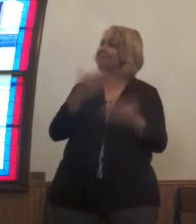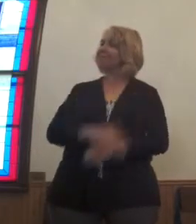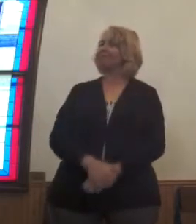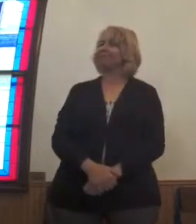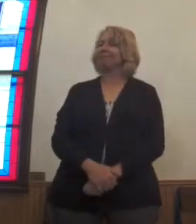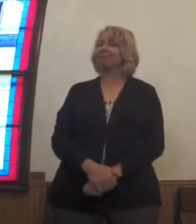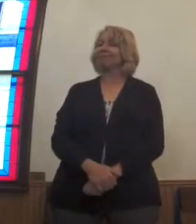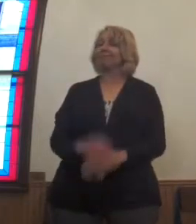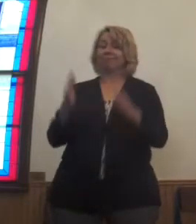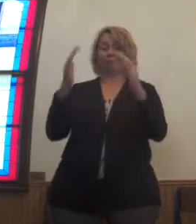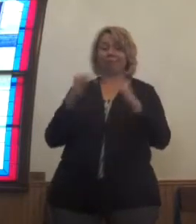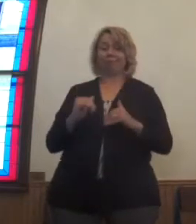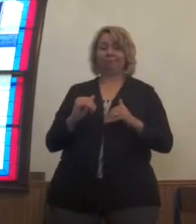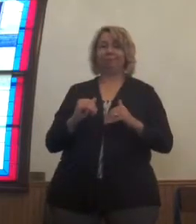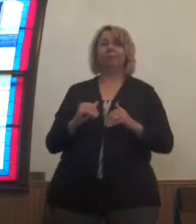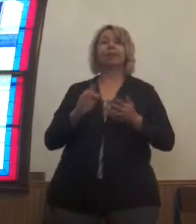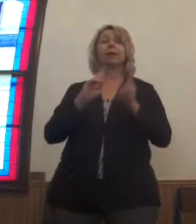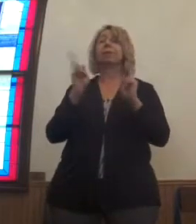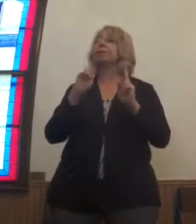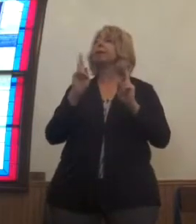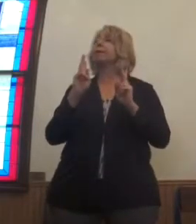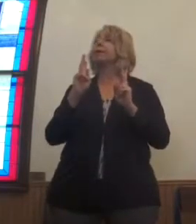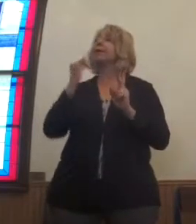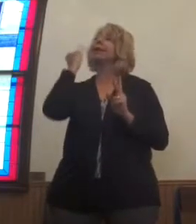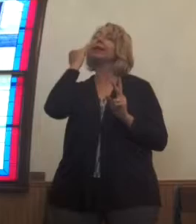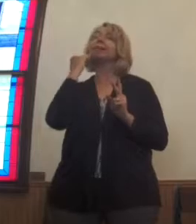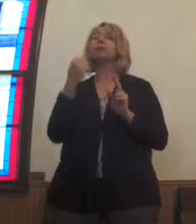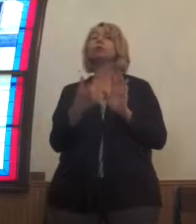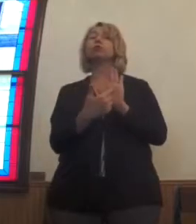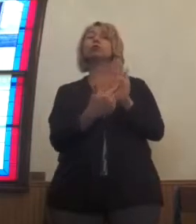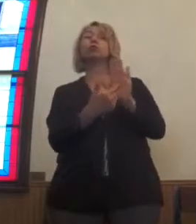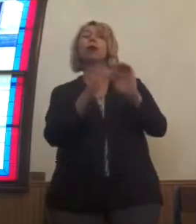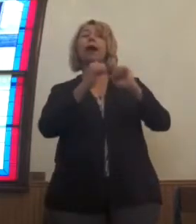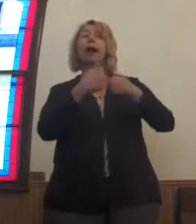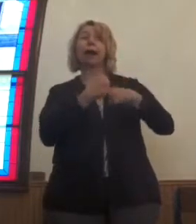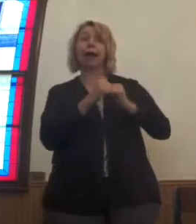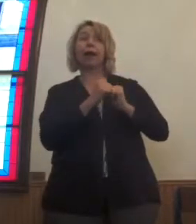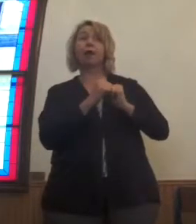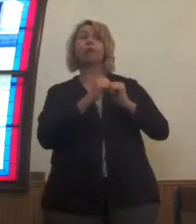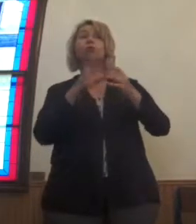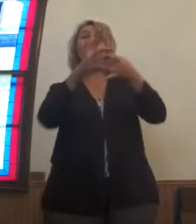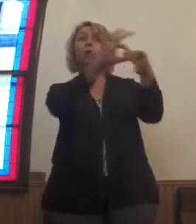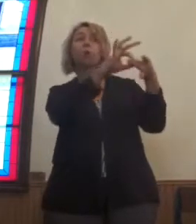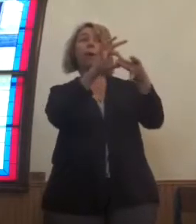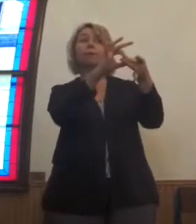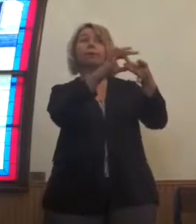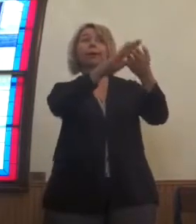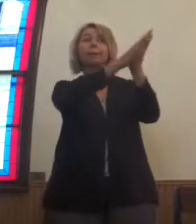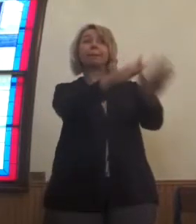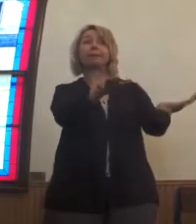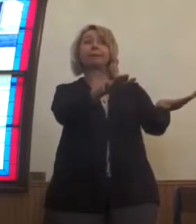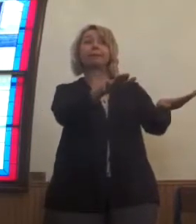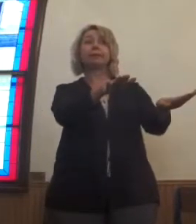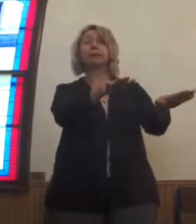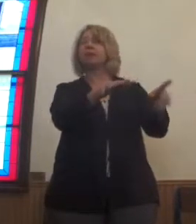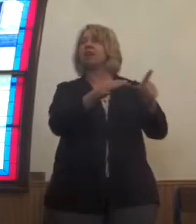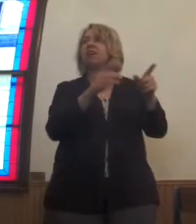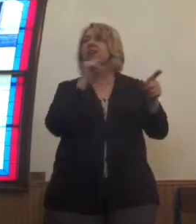The peacemakers. You're blessed when you can show people how to cooperate instead of compete or